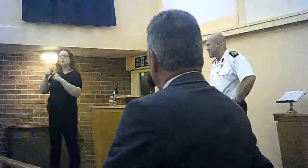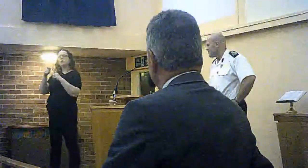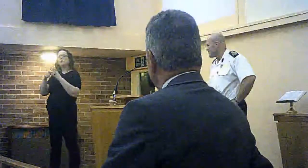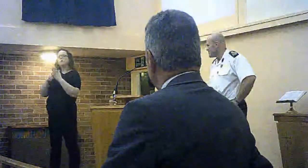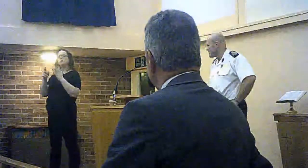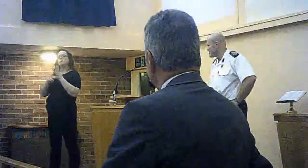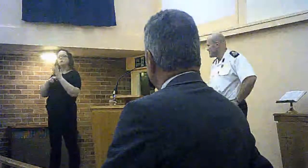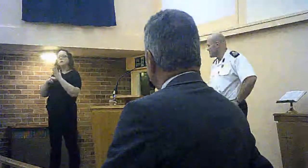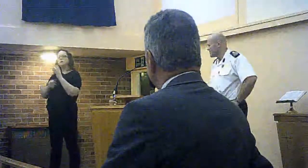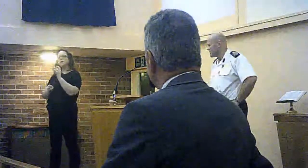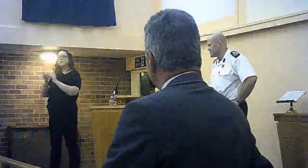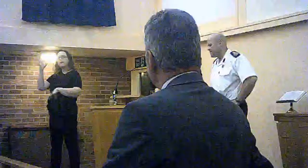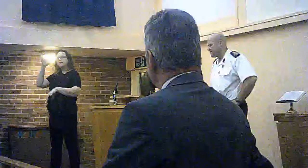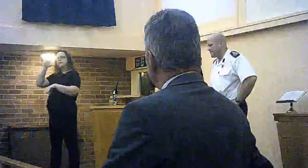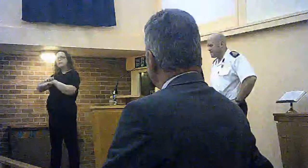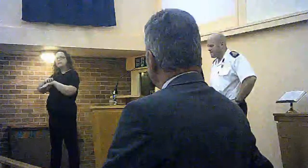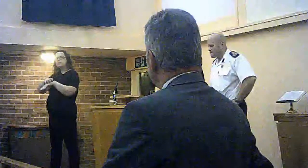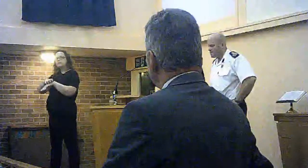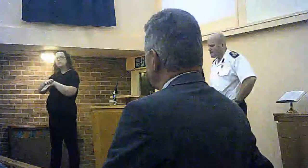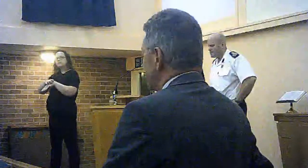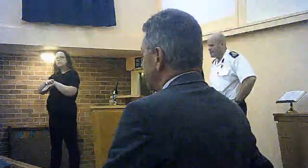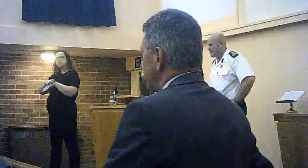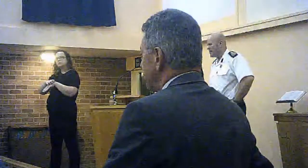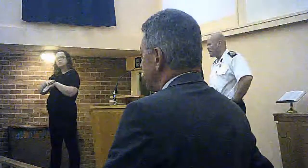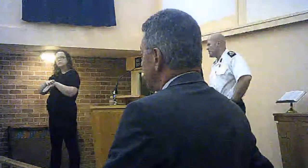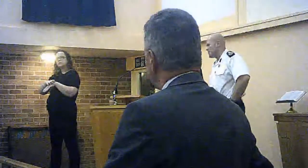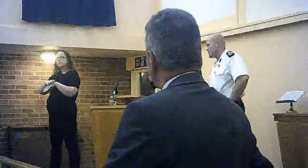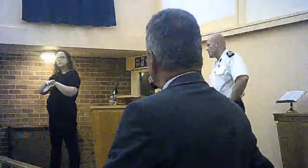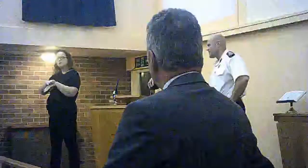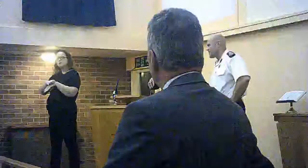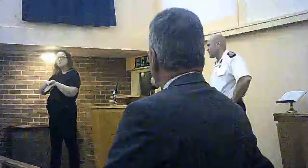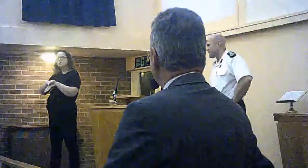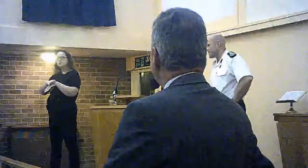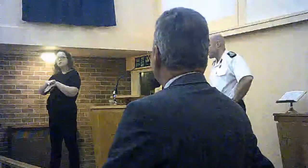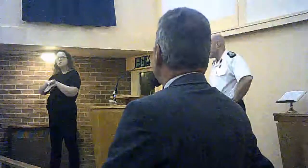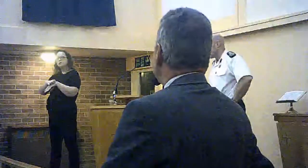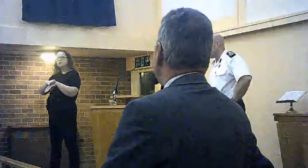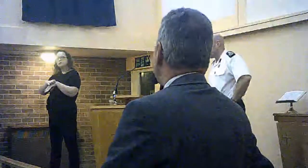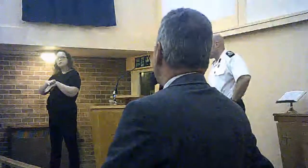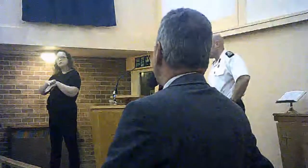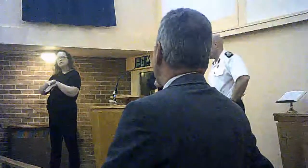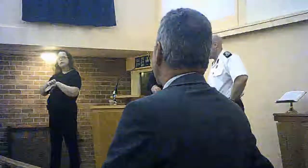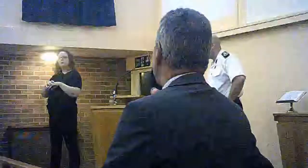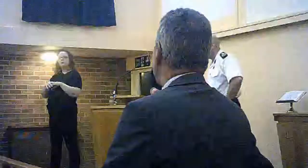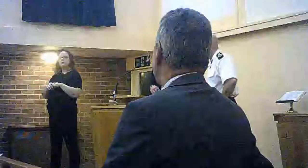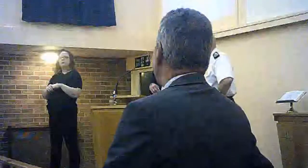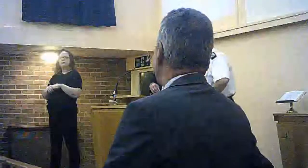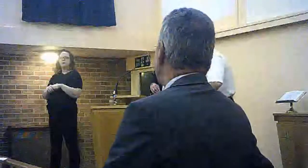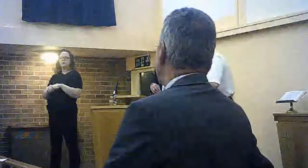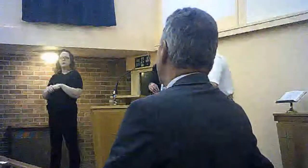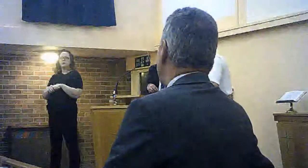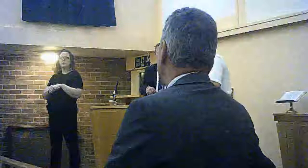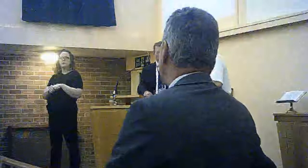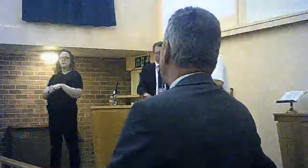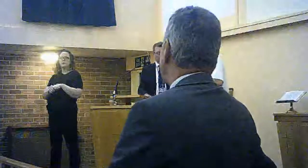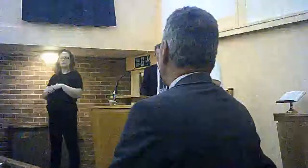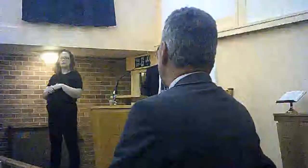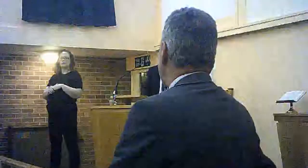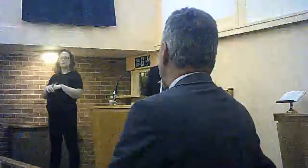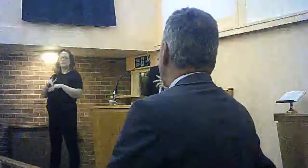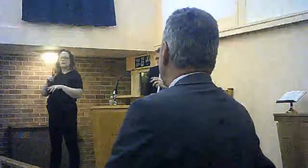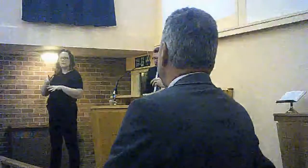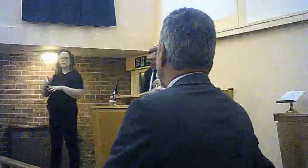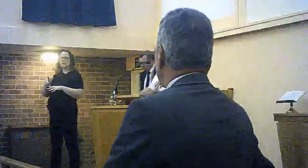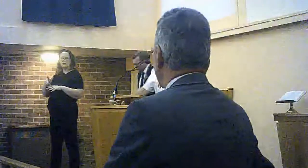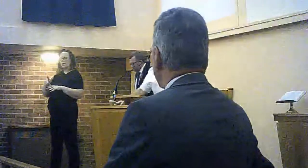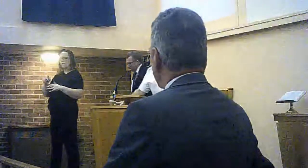that was for Upton Fire Station. Revised location, not for Upton. You're not going to build a fire. You're not planning